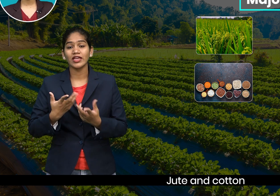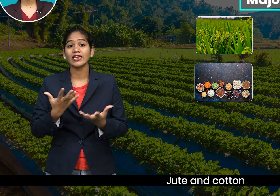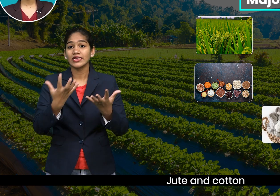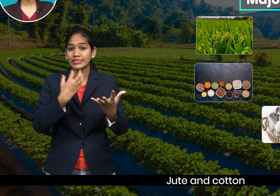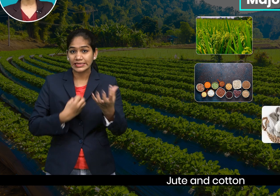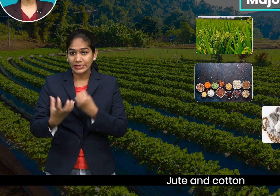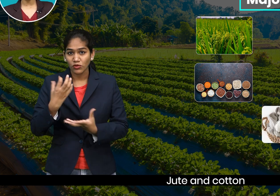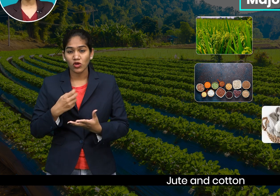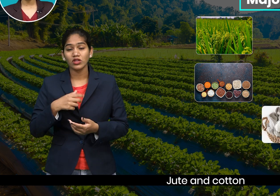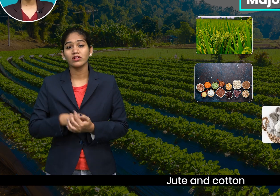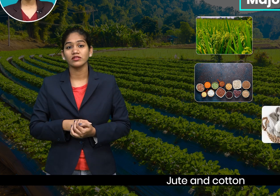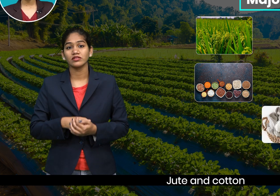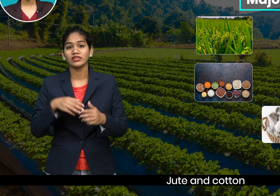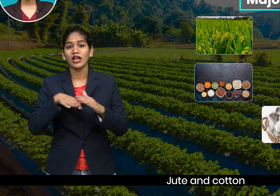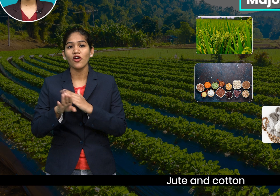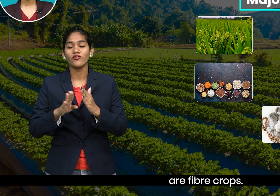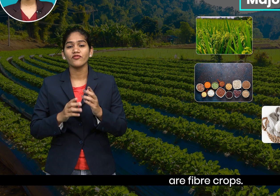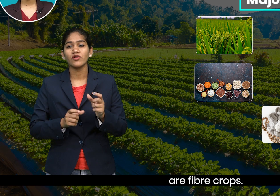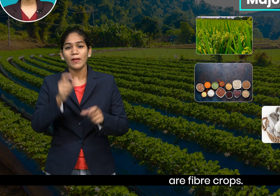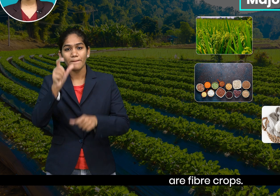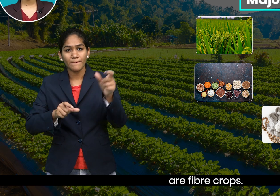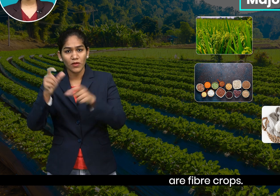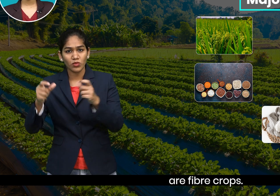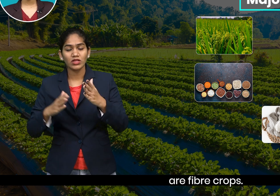are fiber crops.